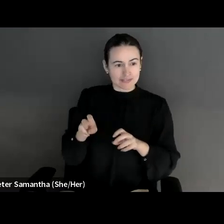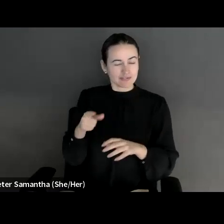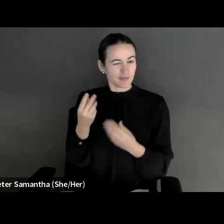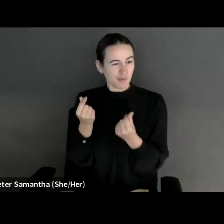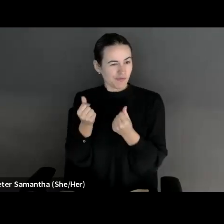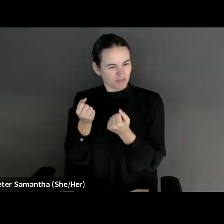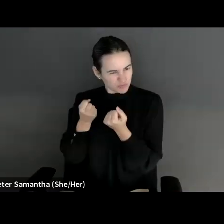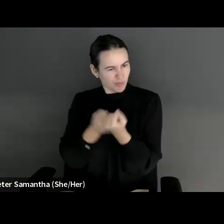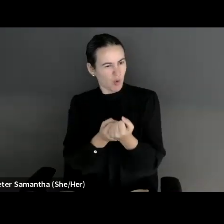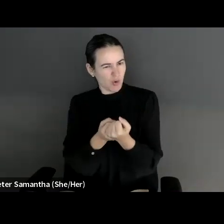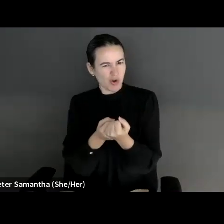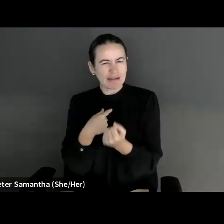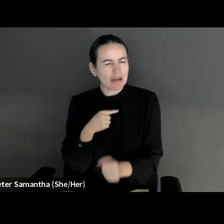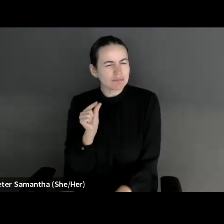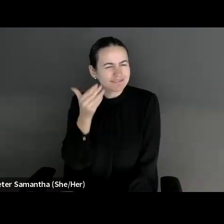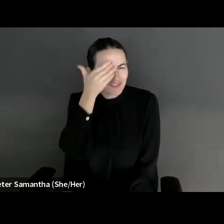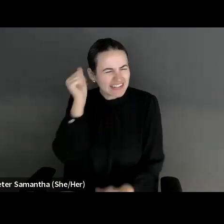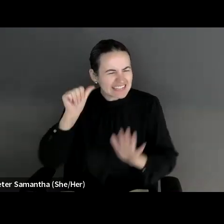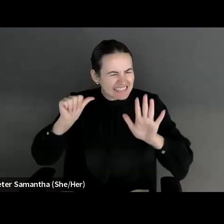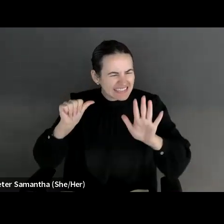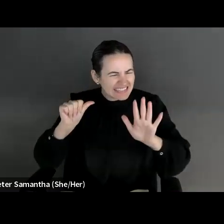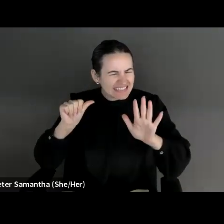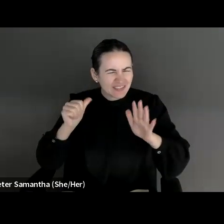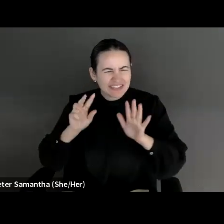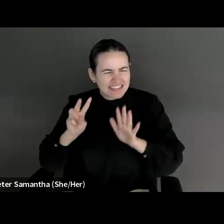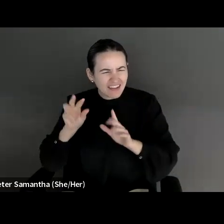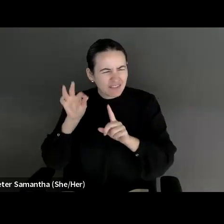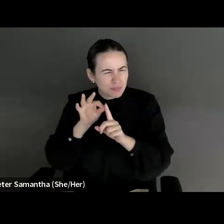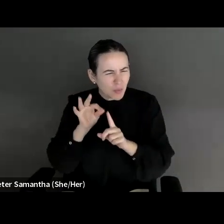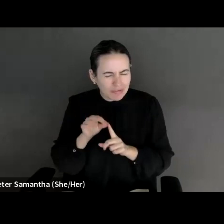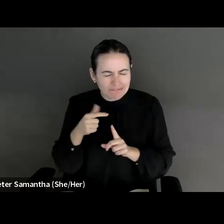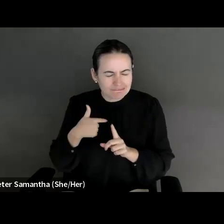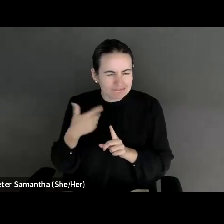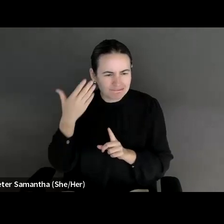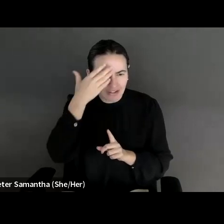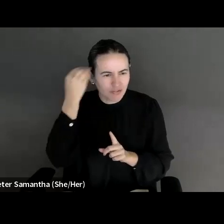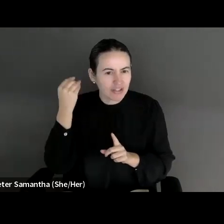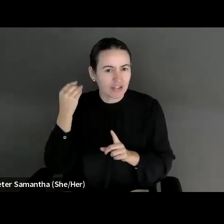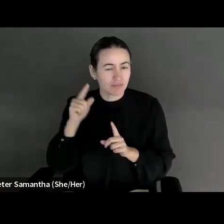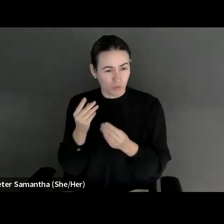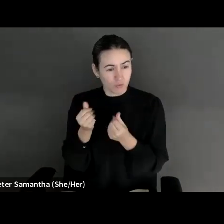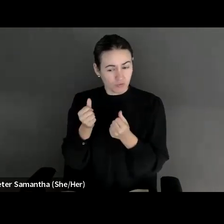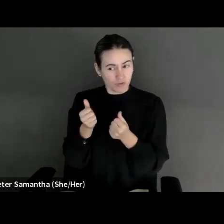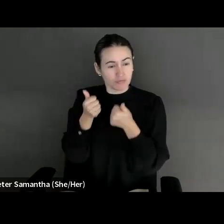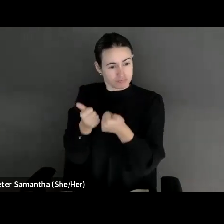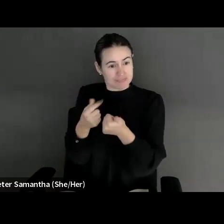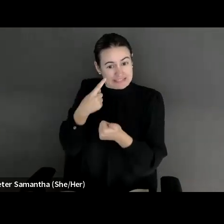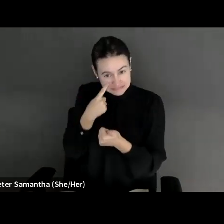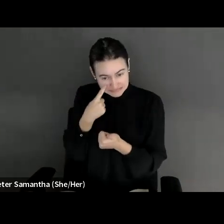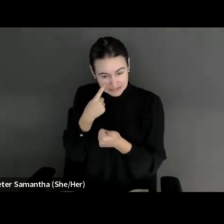I can't remember whether it was a 6 or 7 or 8 point scale, sorry, but like whether that was actually supported for all the